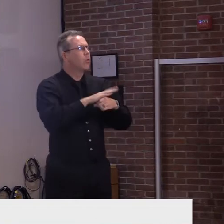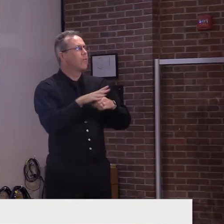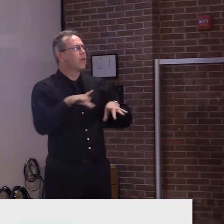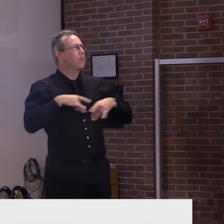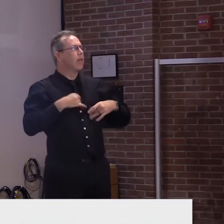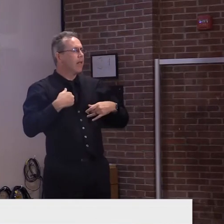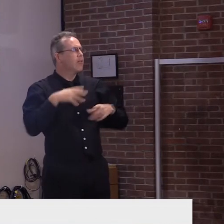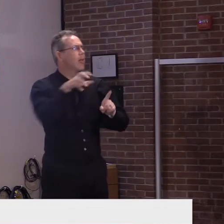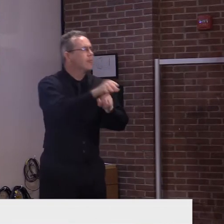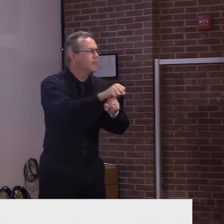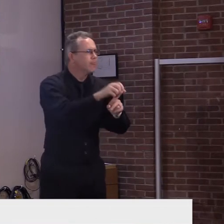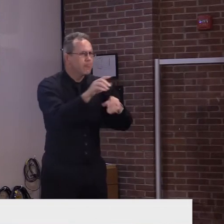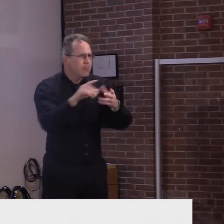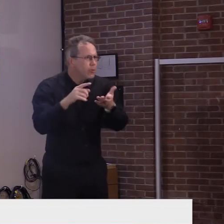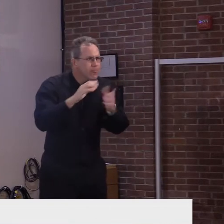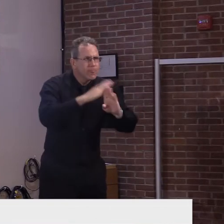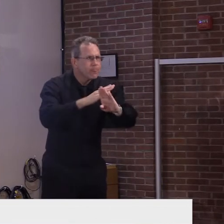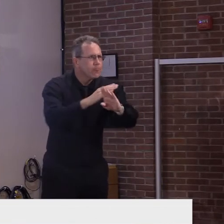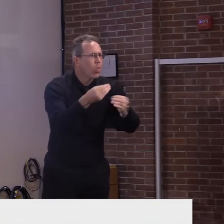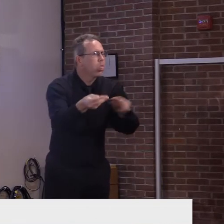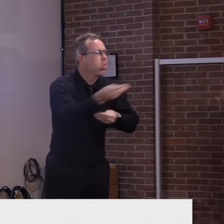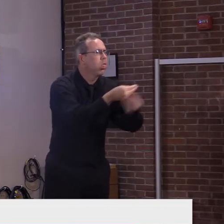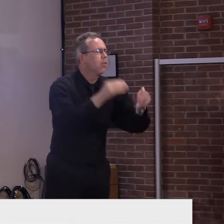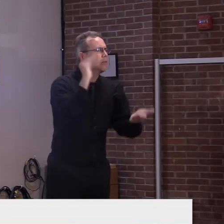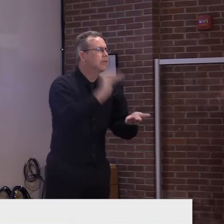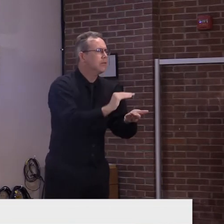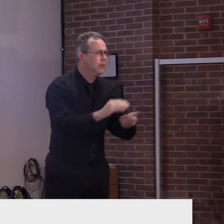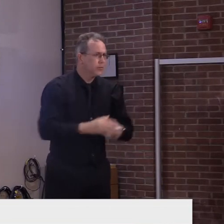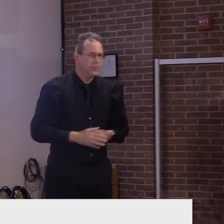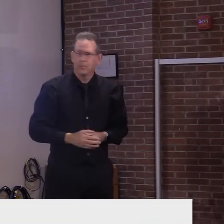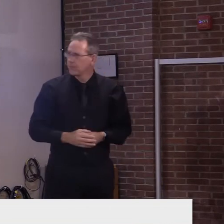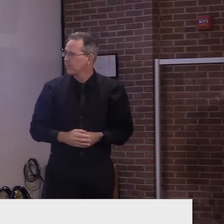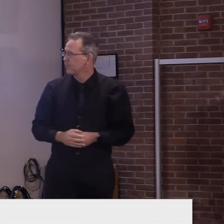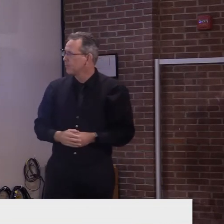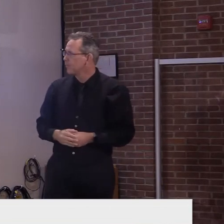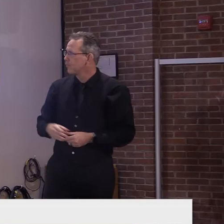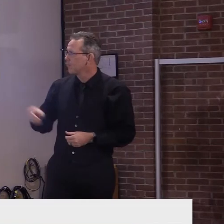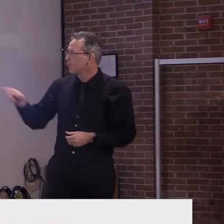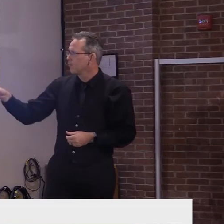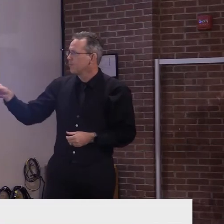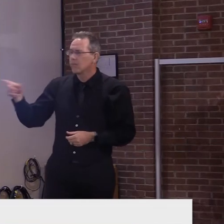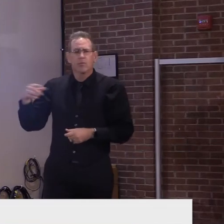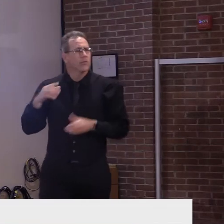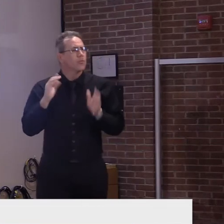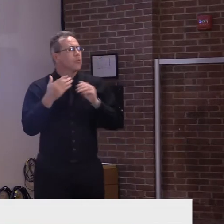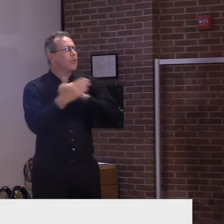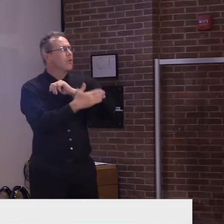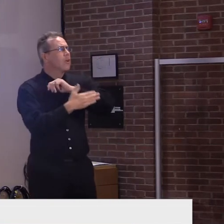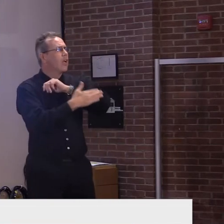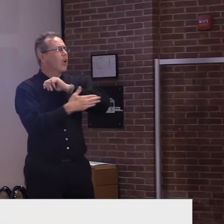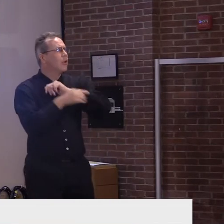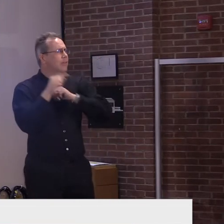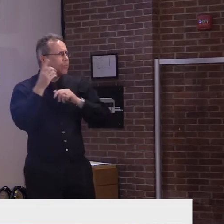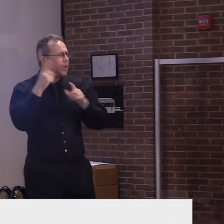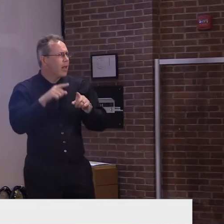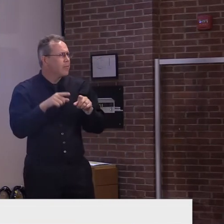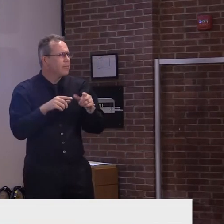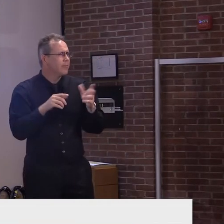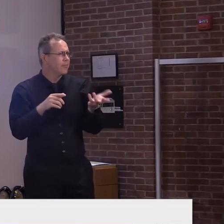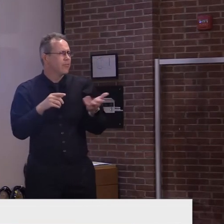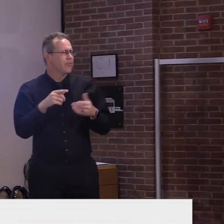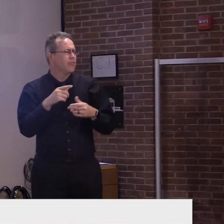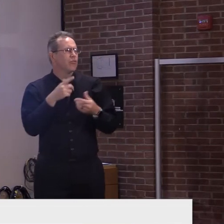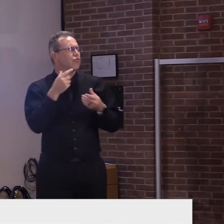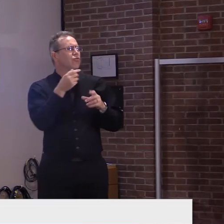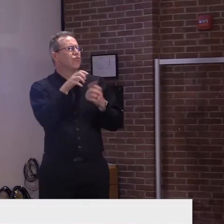of the virus. Wanted to look also at the county by county level. This is not a per capita analysis. This is a raw case count, looking at the